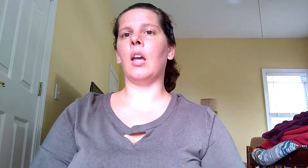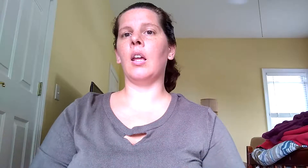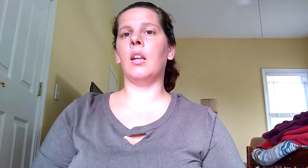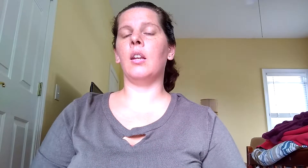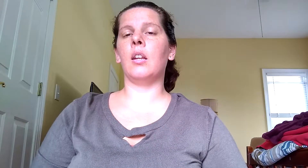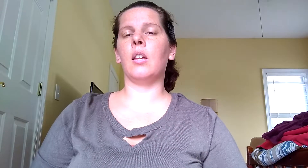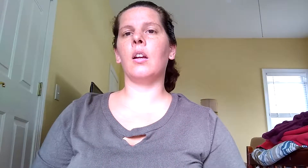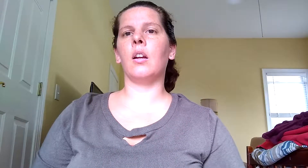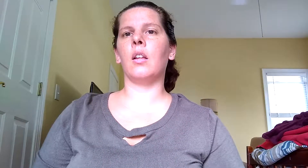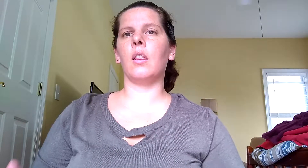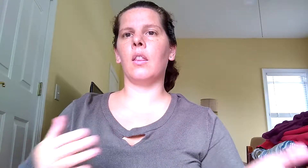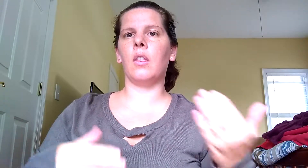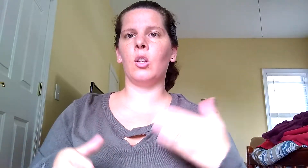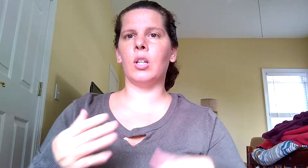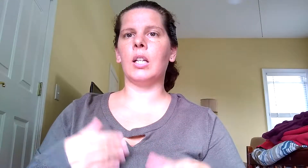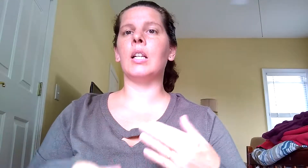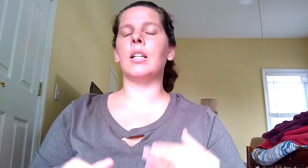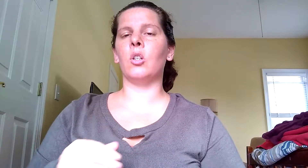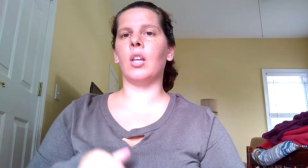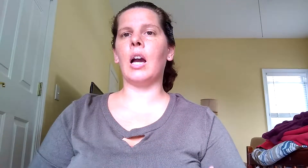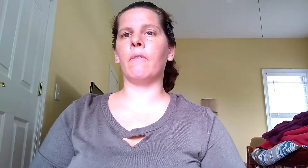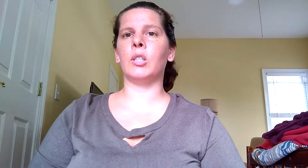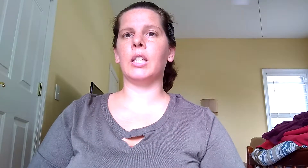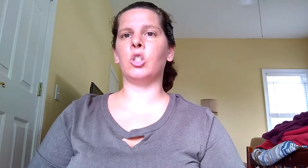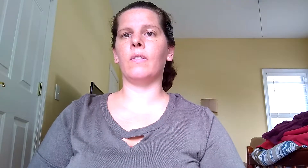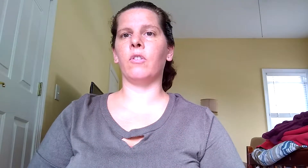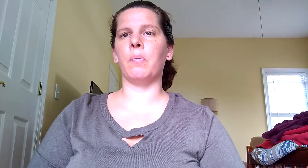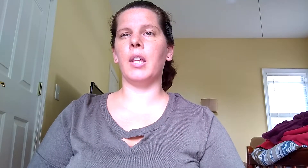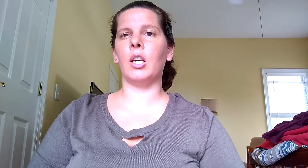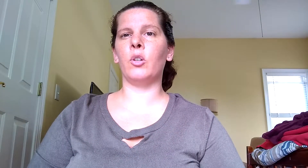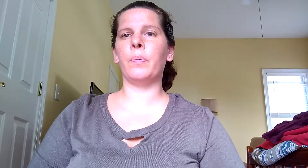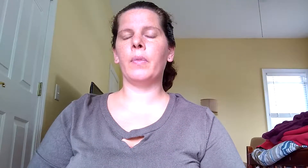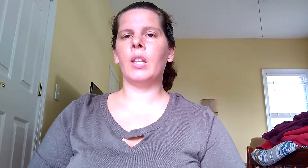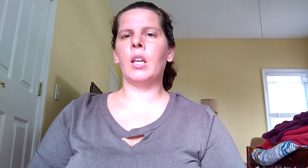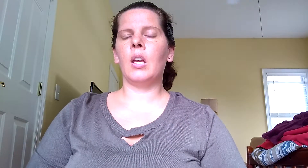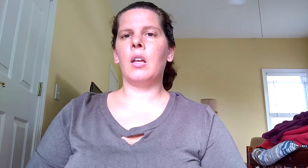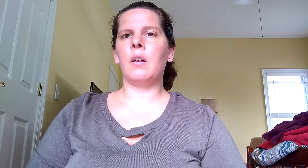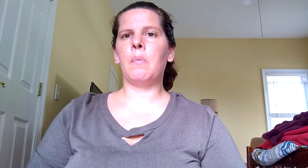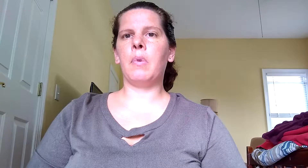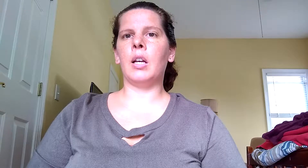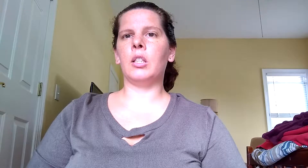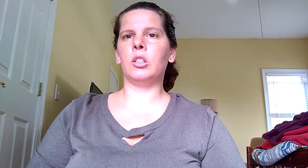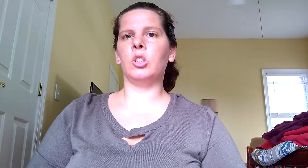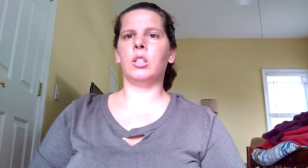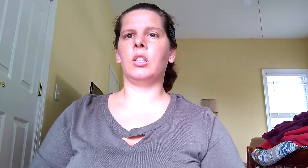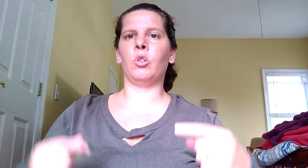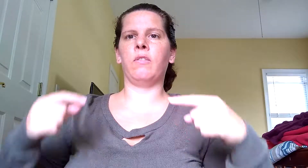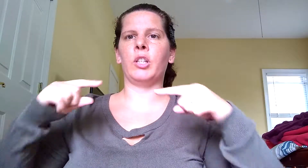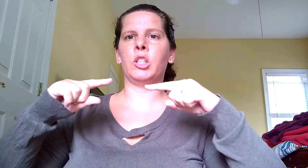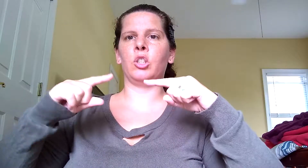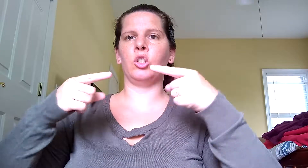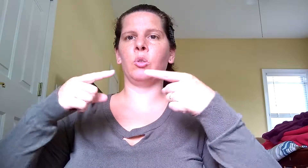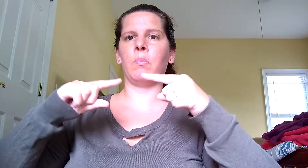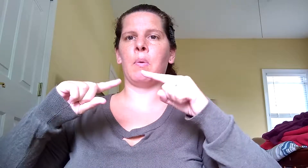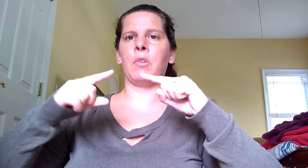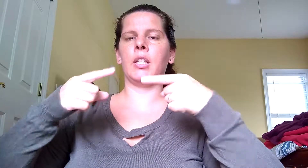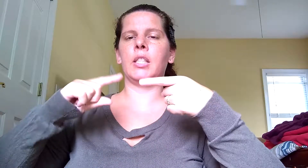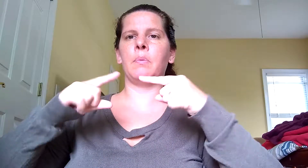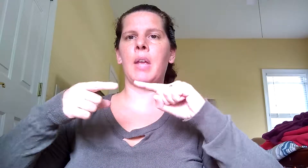And then you can continue the conversation from there. But just to refresh, just remember, this is